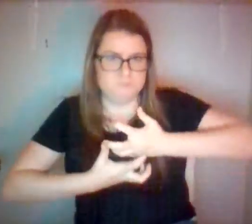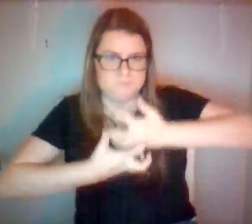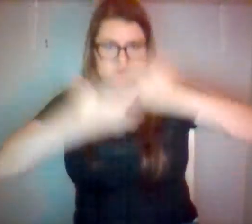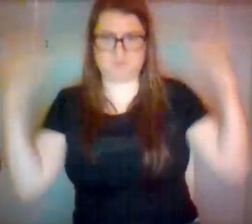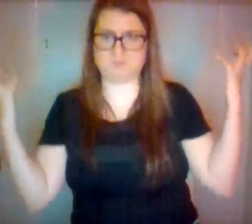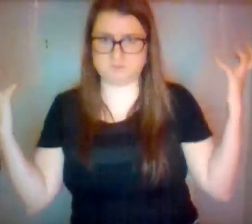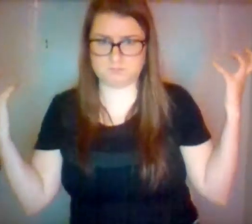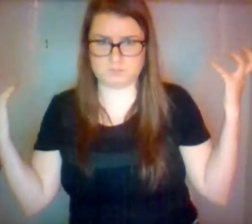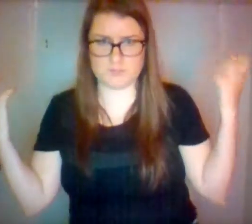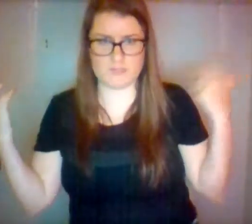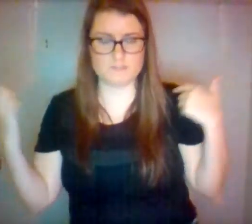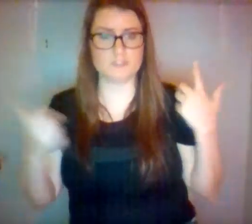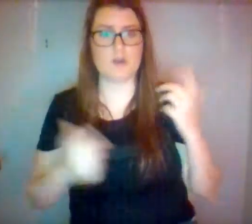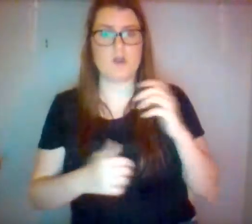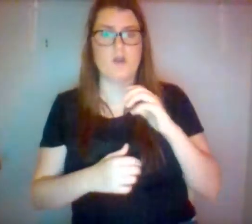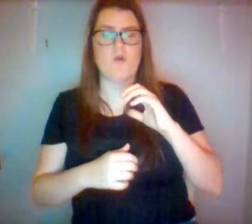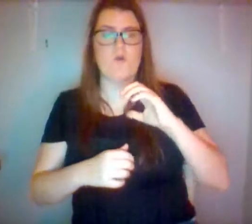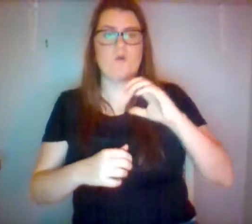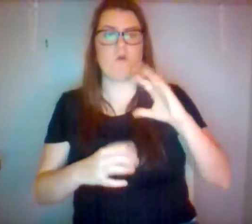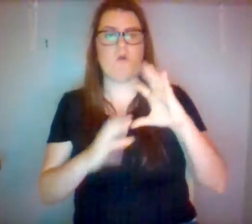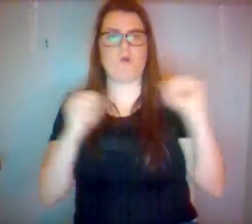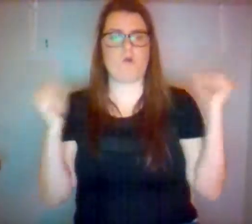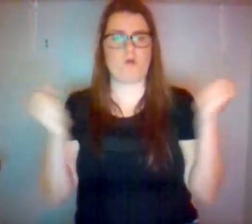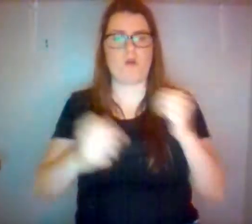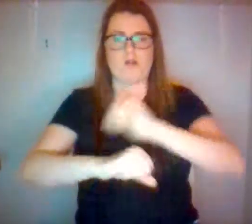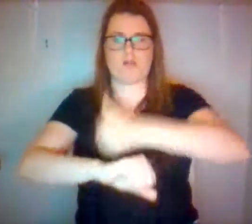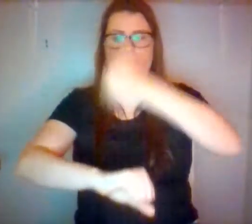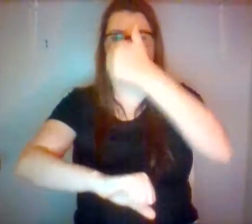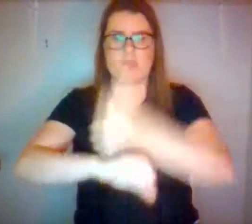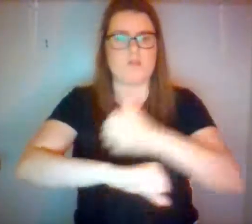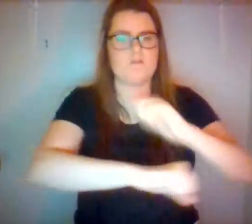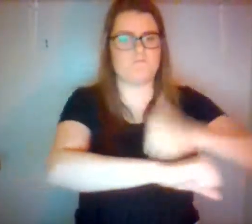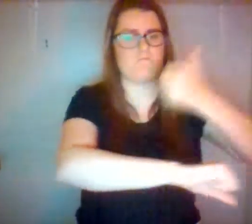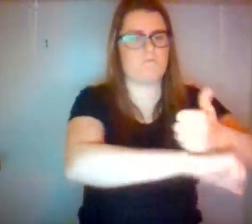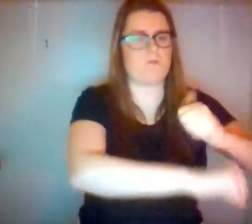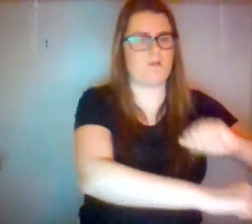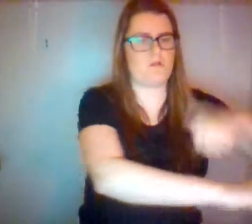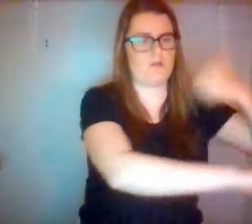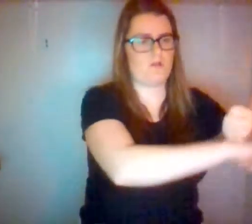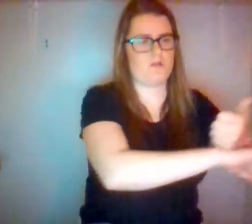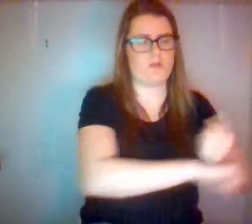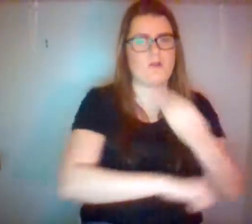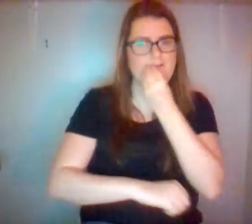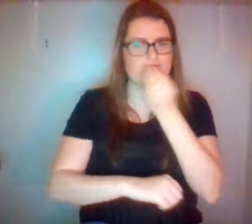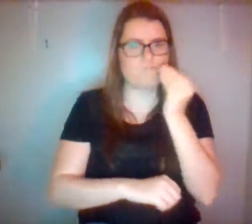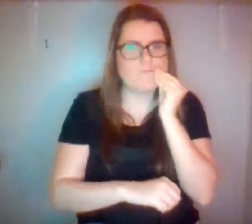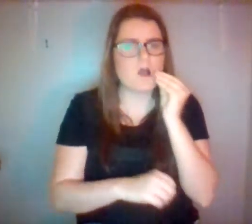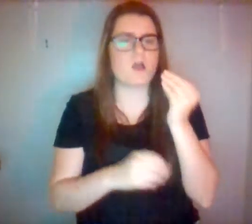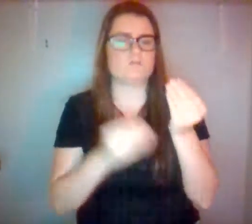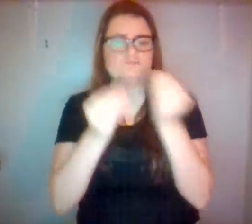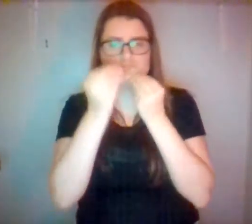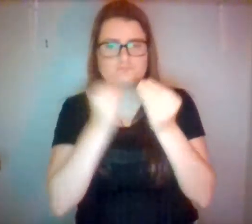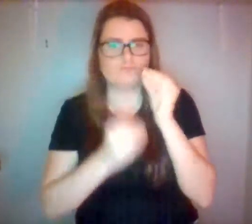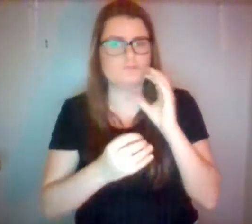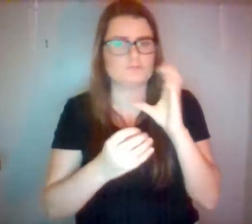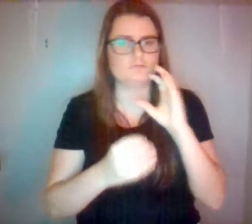shouting, God's temple should be a house of prayer, but you've turned it into a den of thieves. And the crowd was cheering him